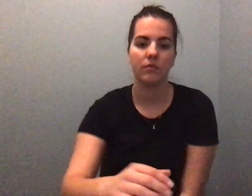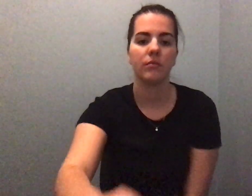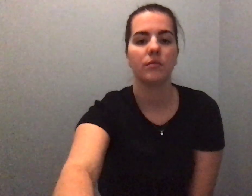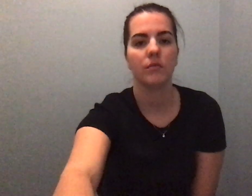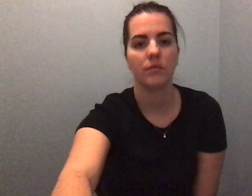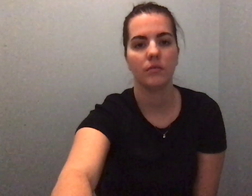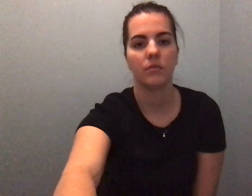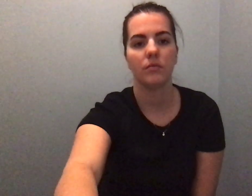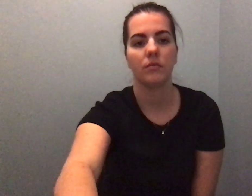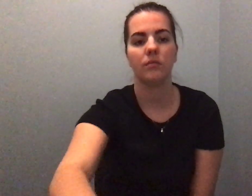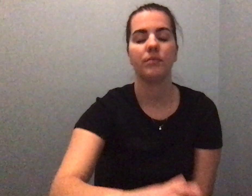that mean?